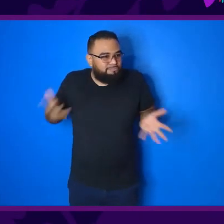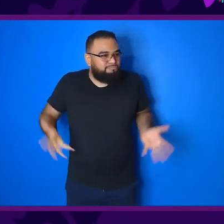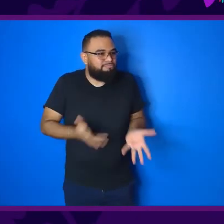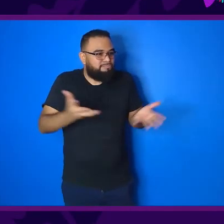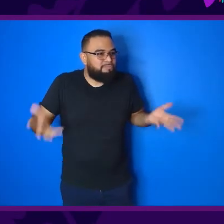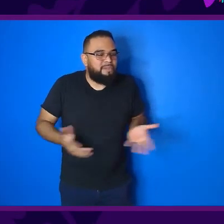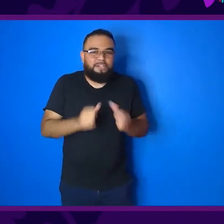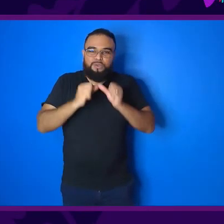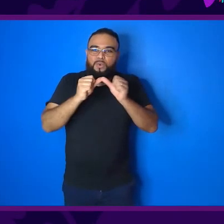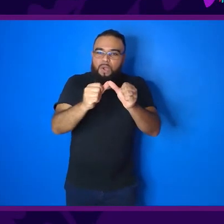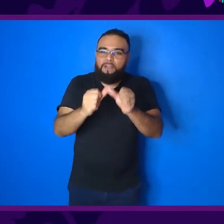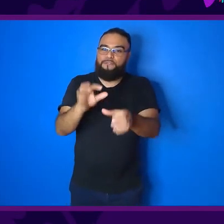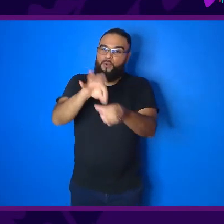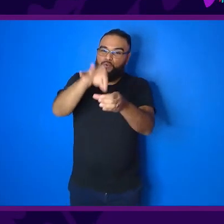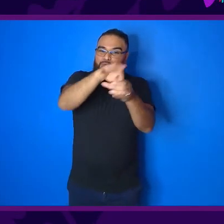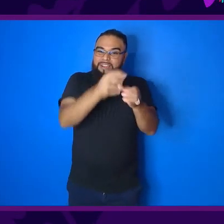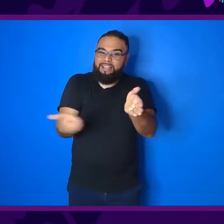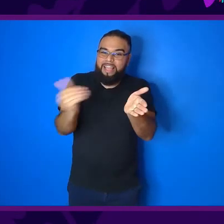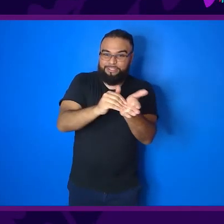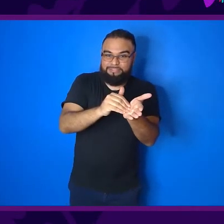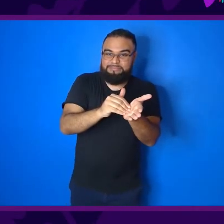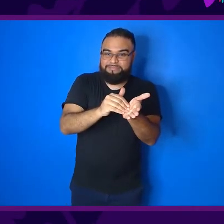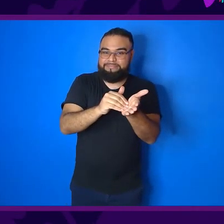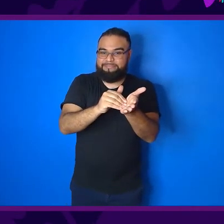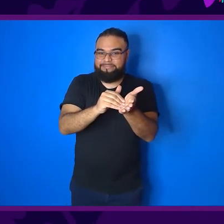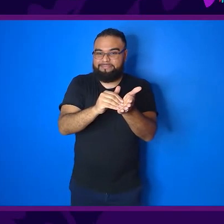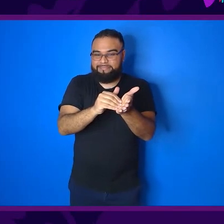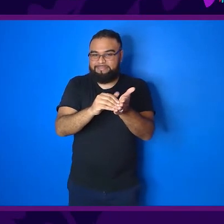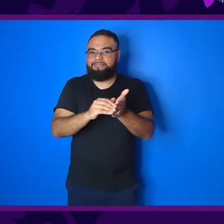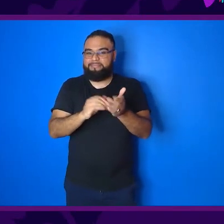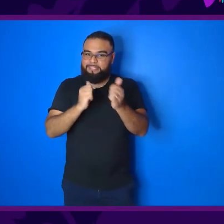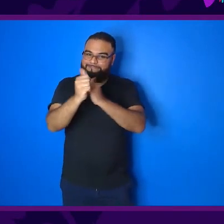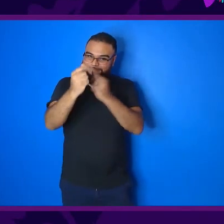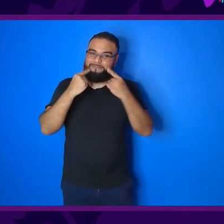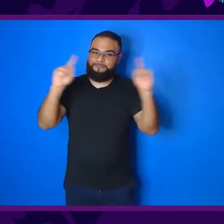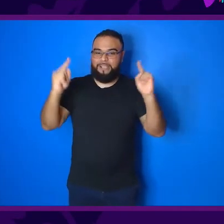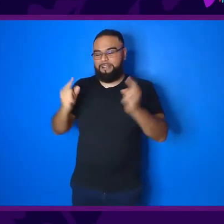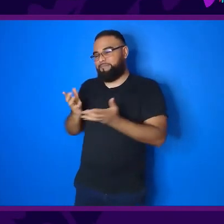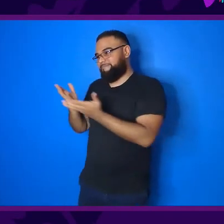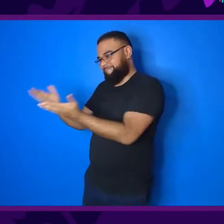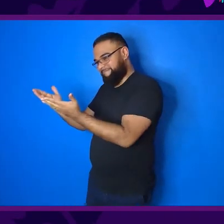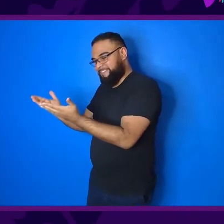And I don't put literature out unless her picture is on it. So I can tell you,